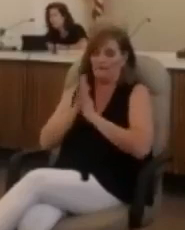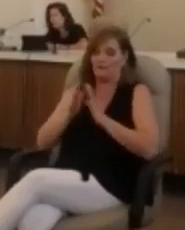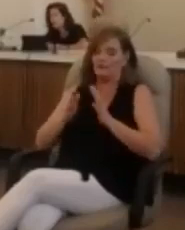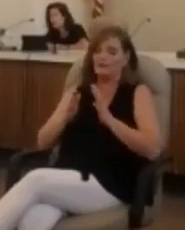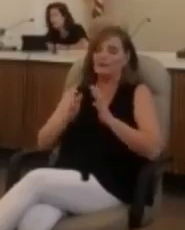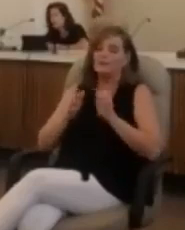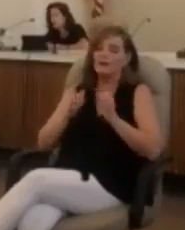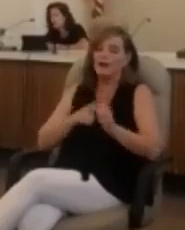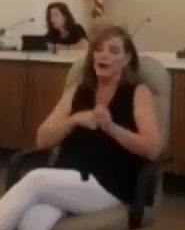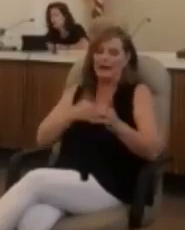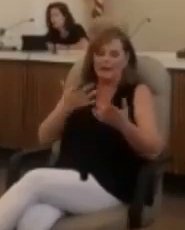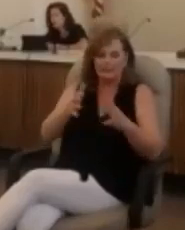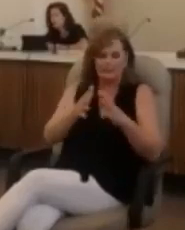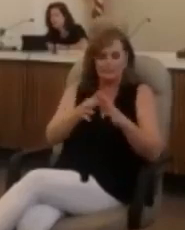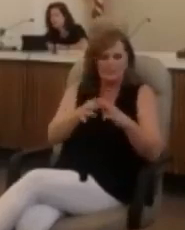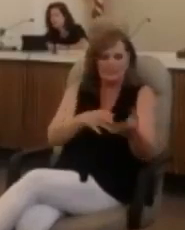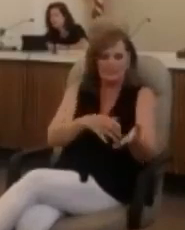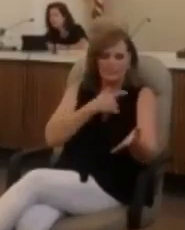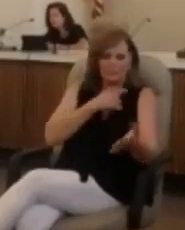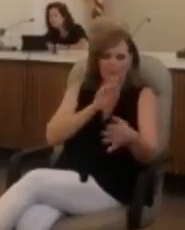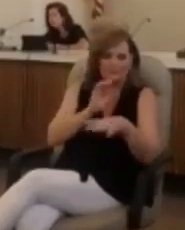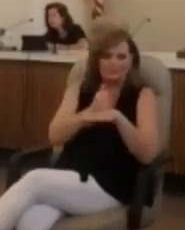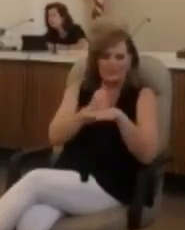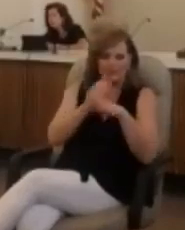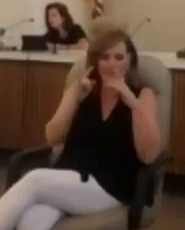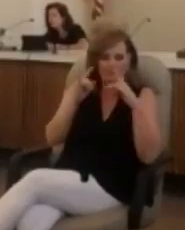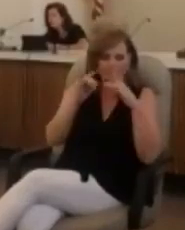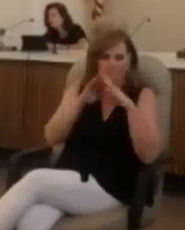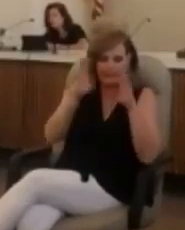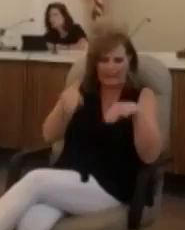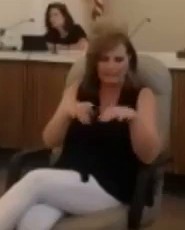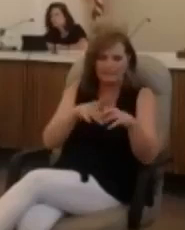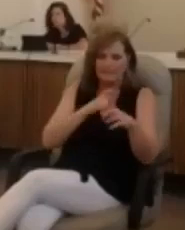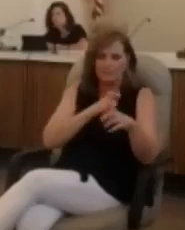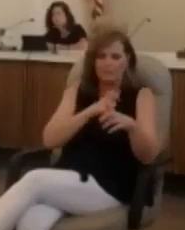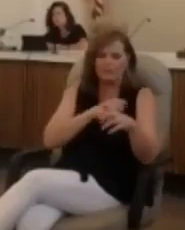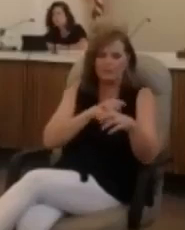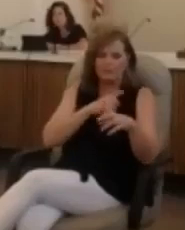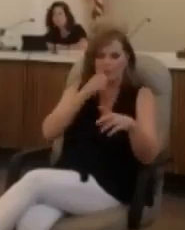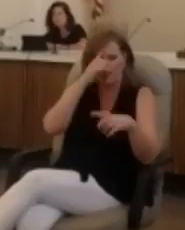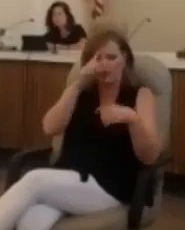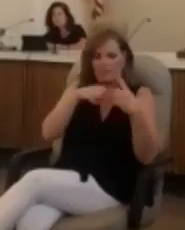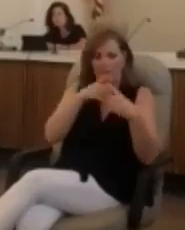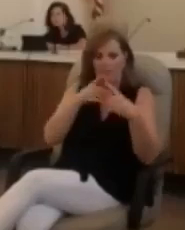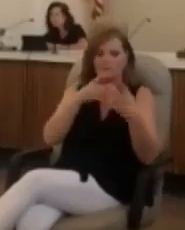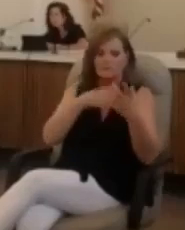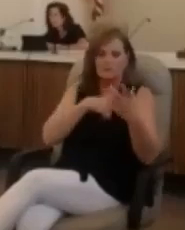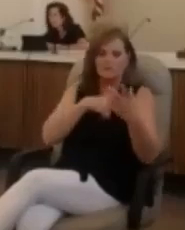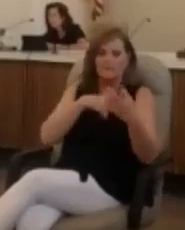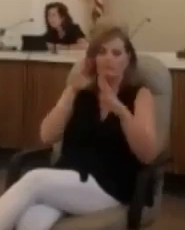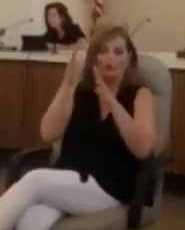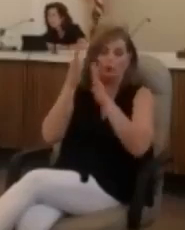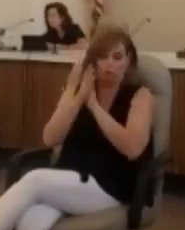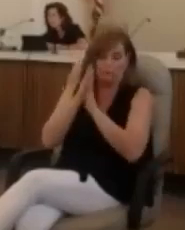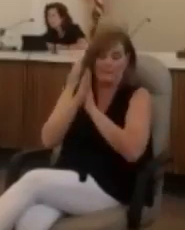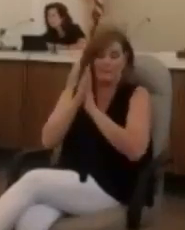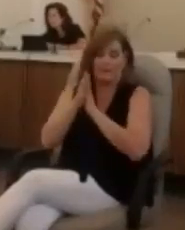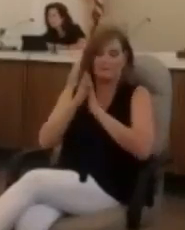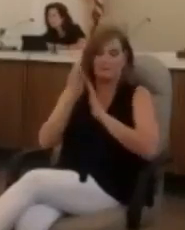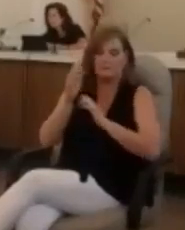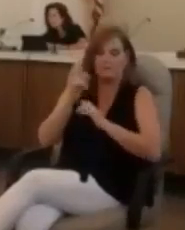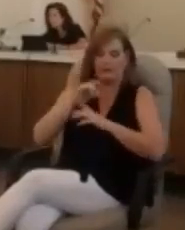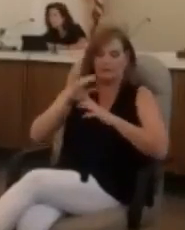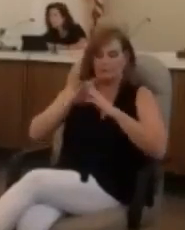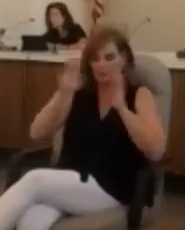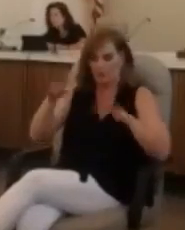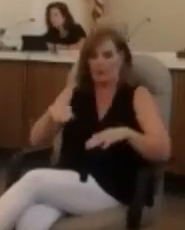mentioned to them, well, if you're going to put a cabin back there, have you even looked at the traffic that a cabin's gonna create? And